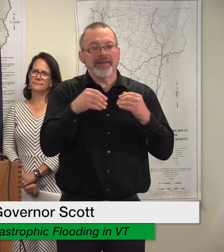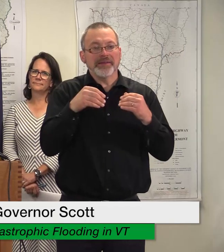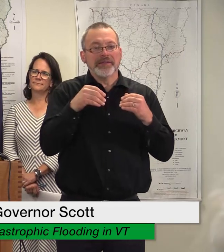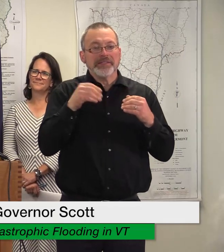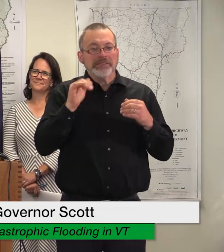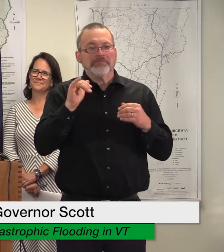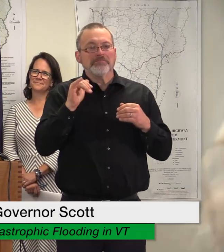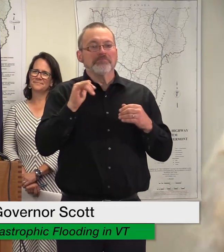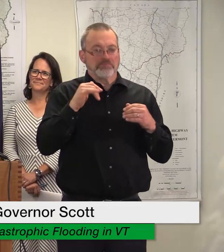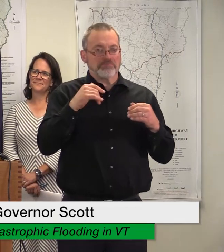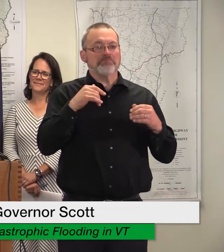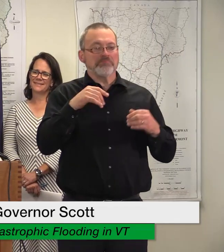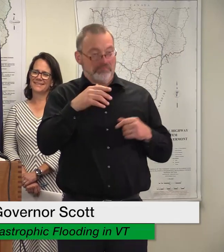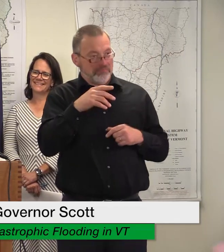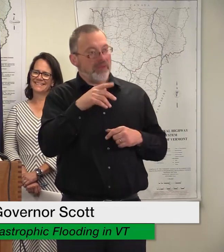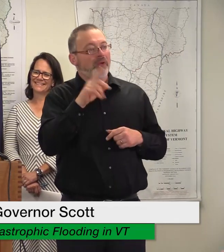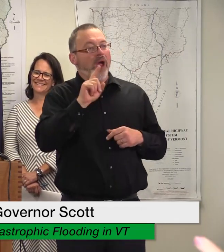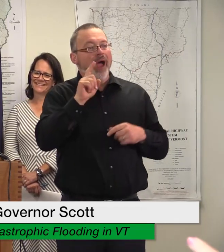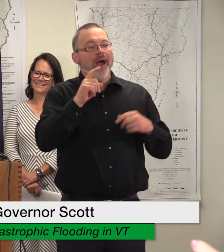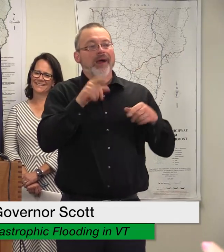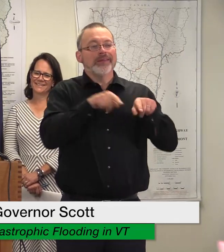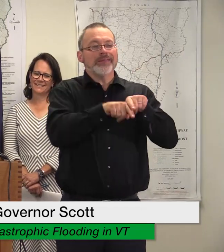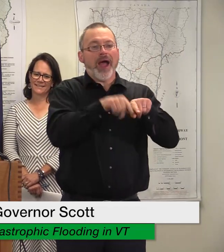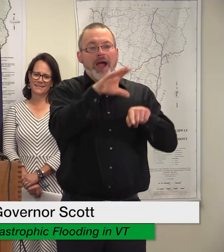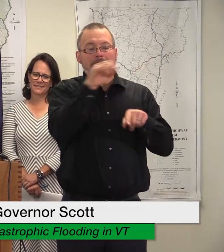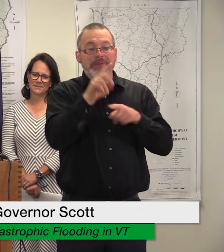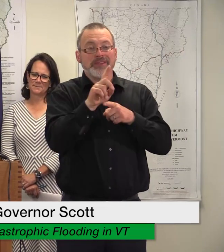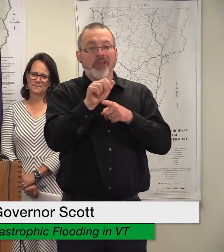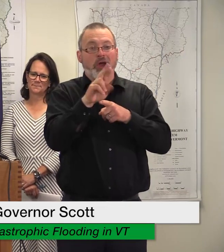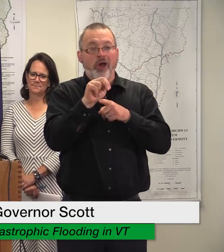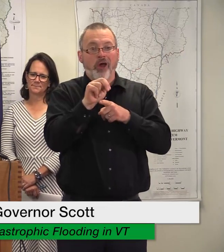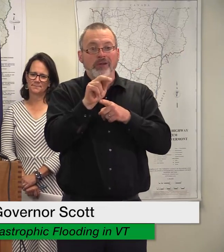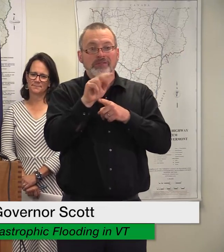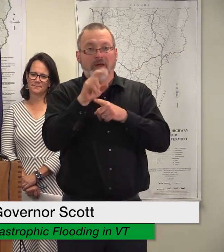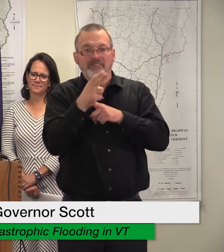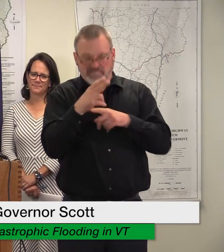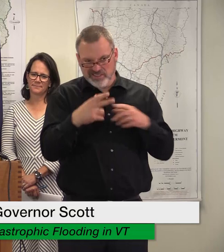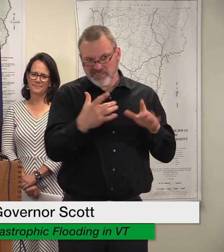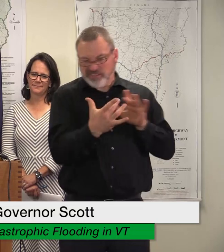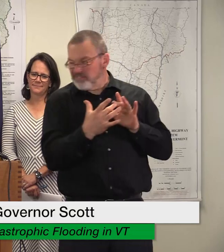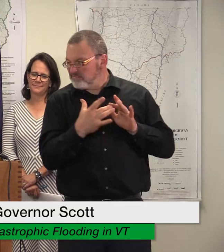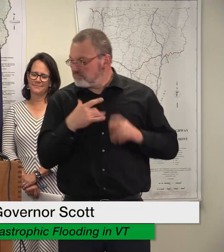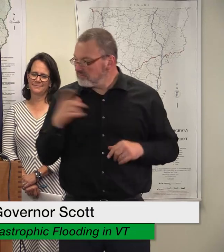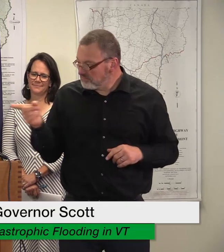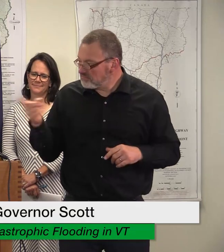help. I'll show you these first.